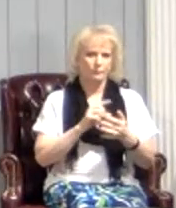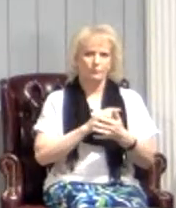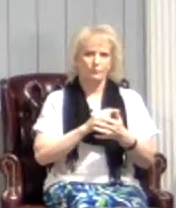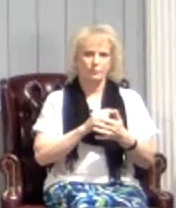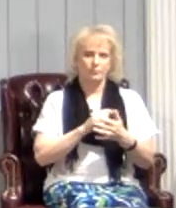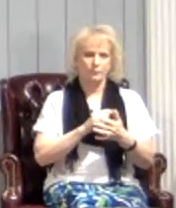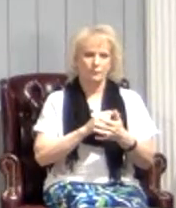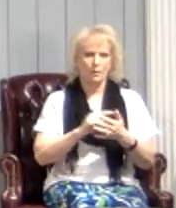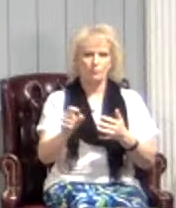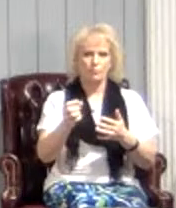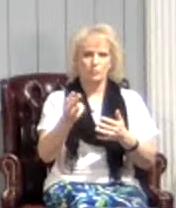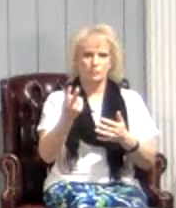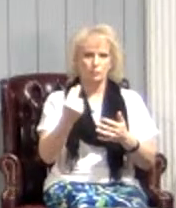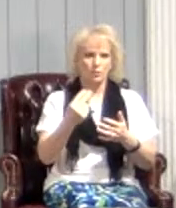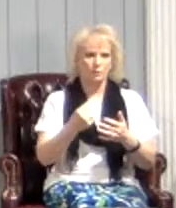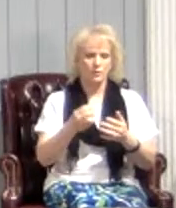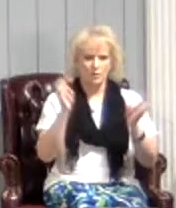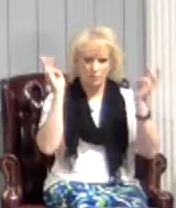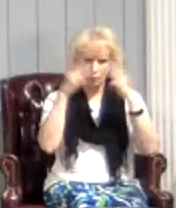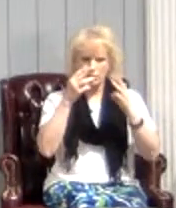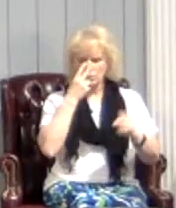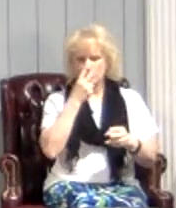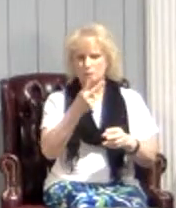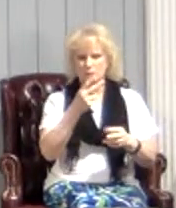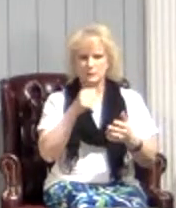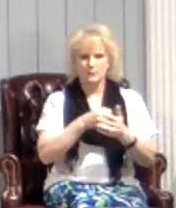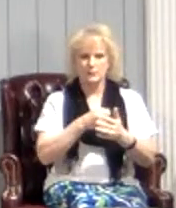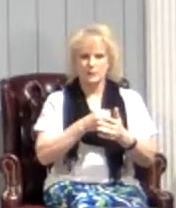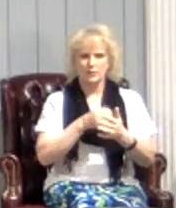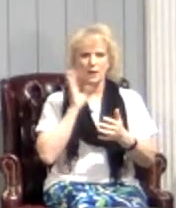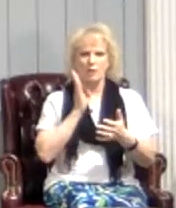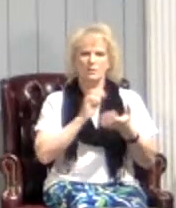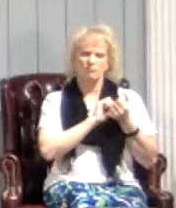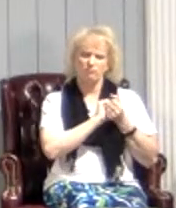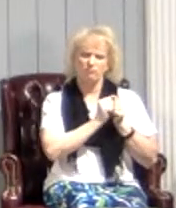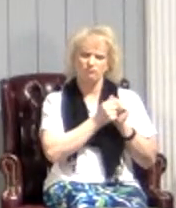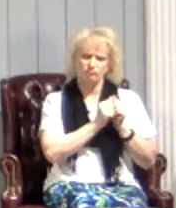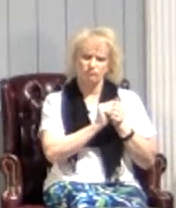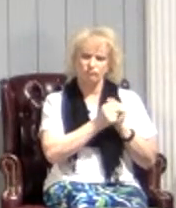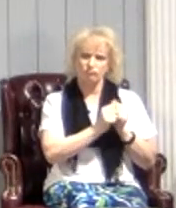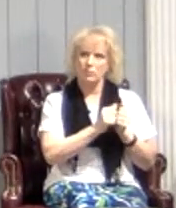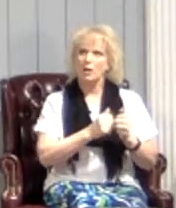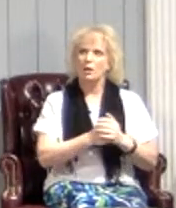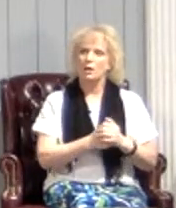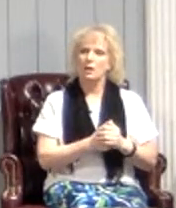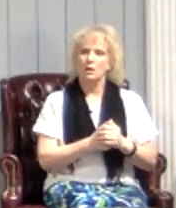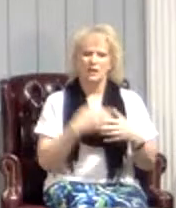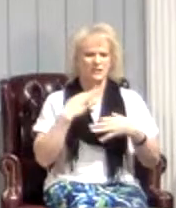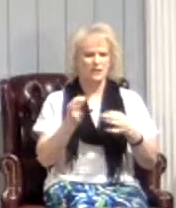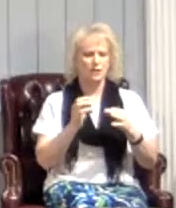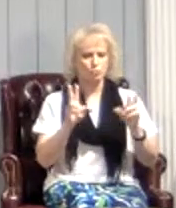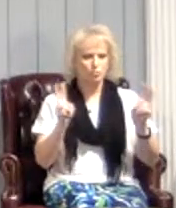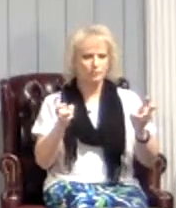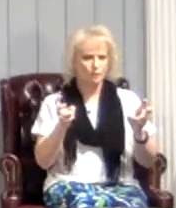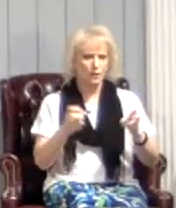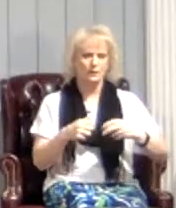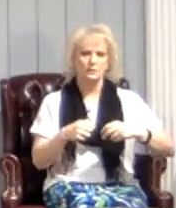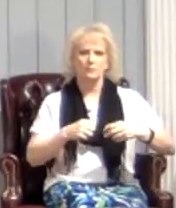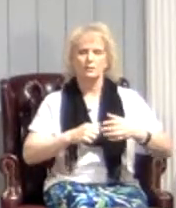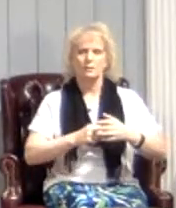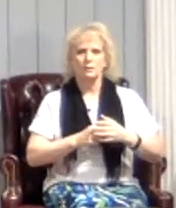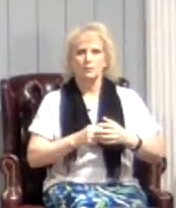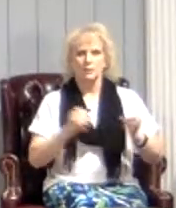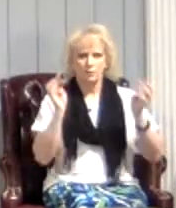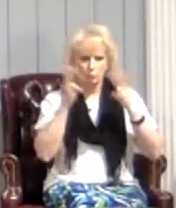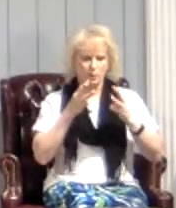says, the wicked shall see it and be grieved. I think that's an interesting phrase. I want to turn over to this and look at the wicked